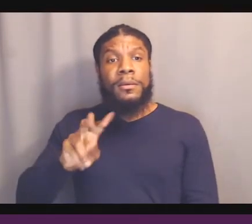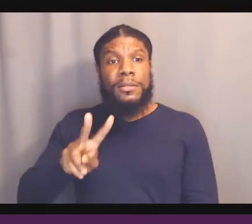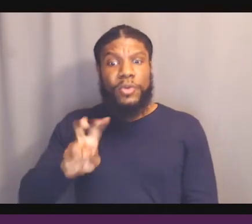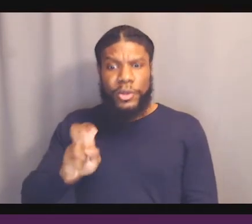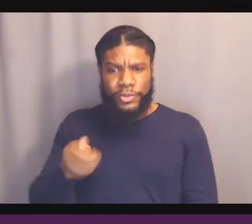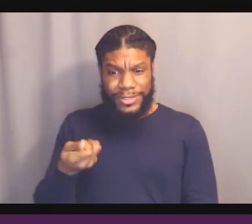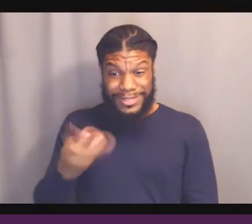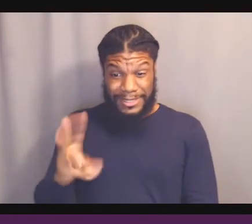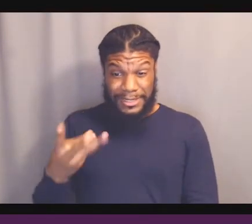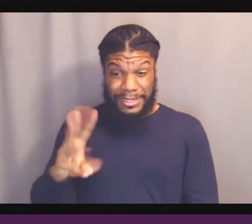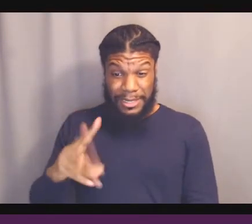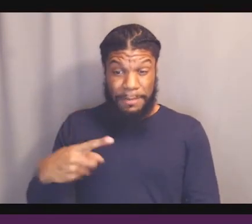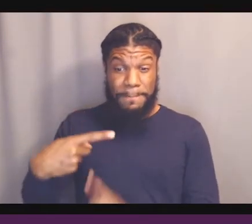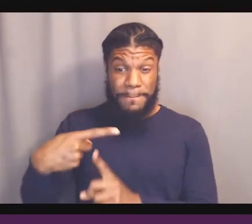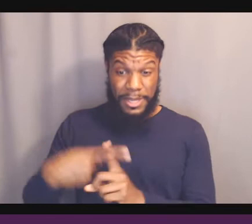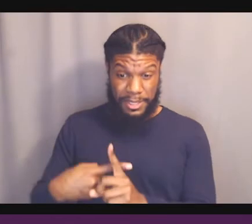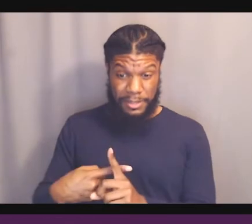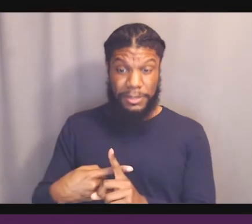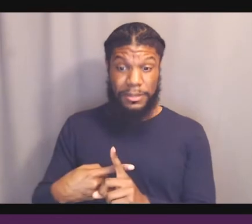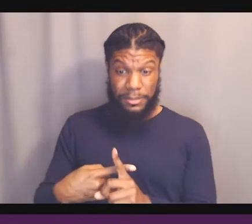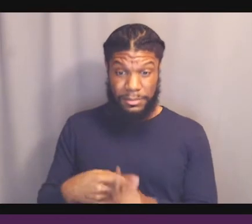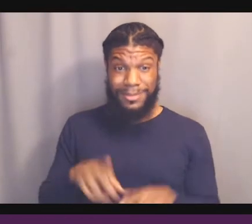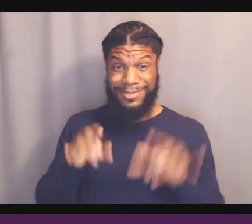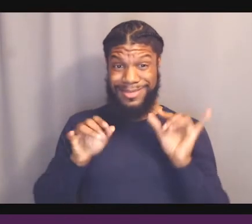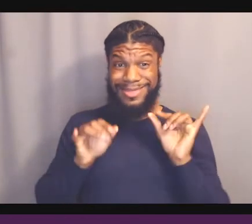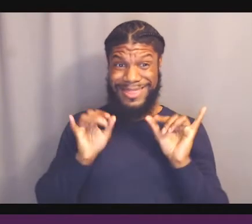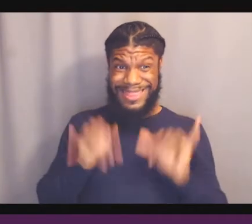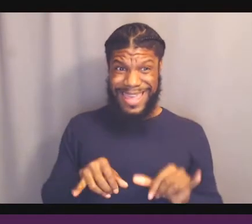years is